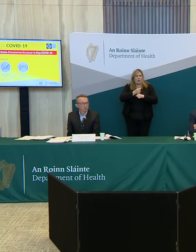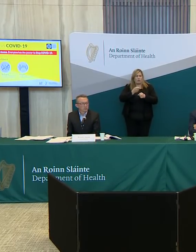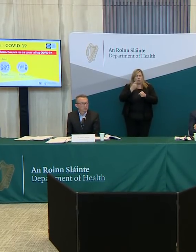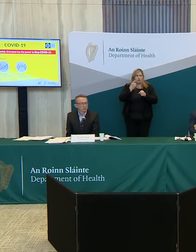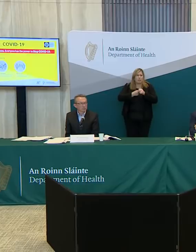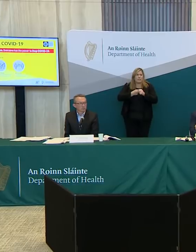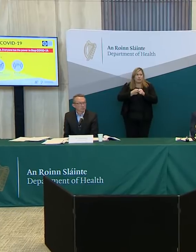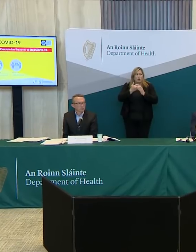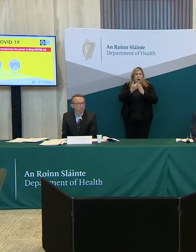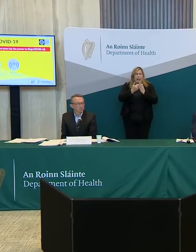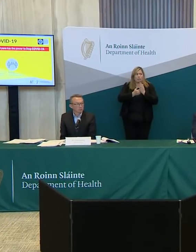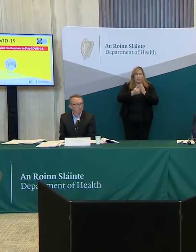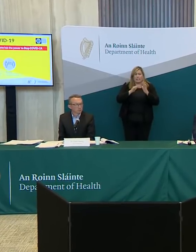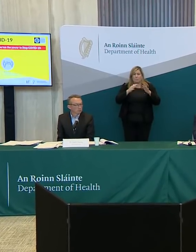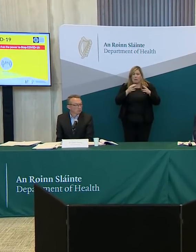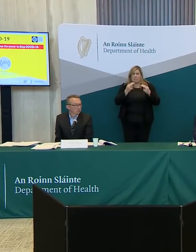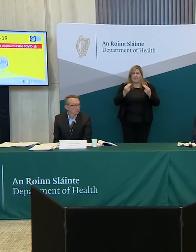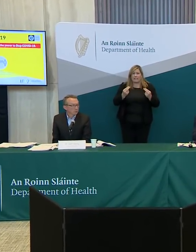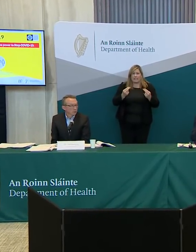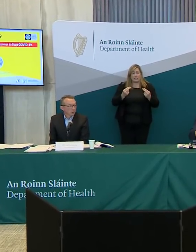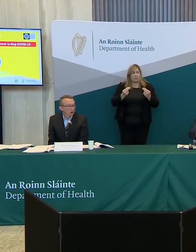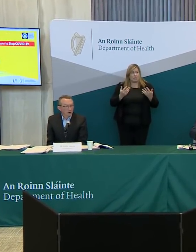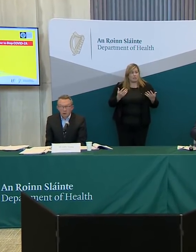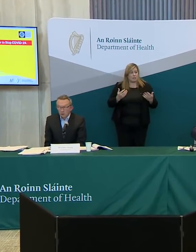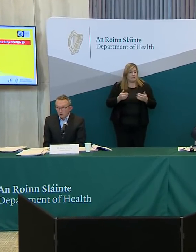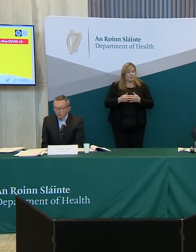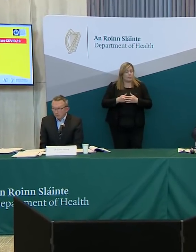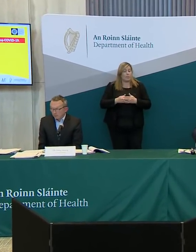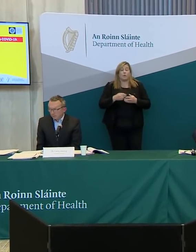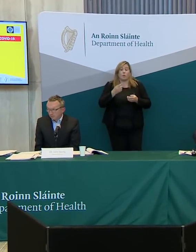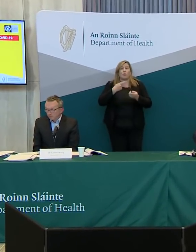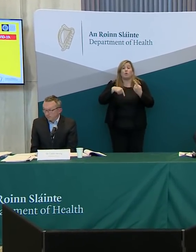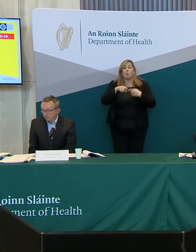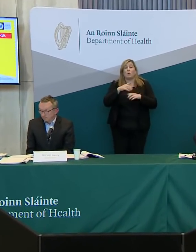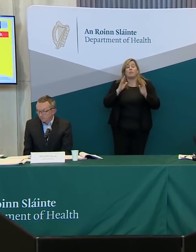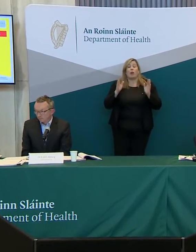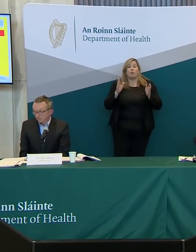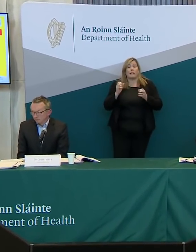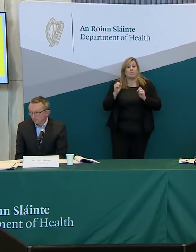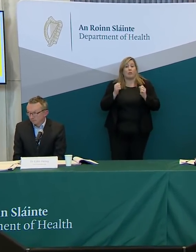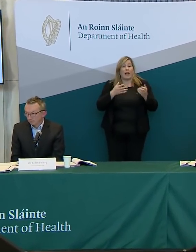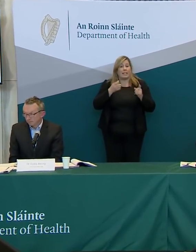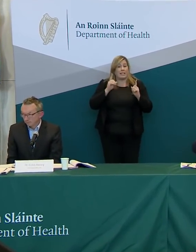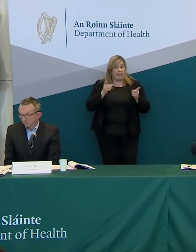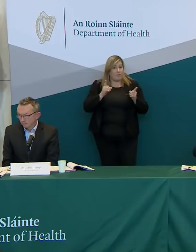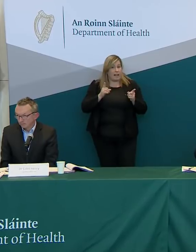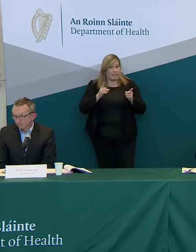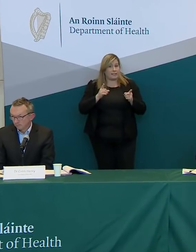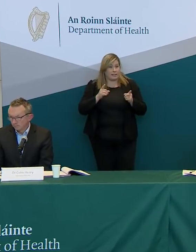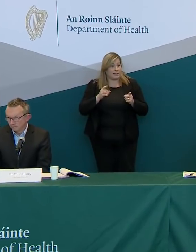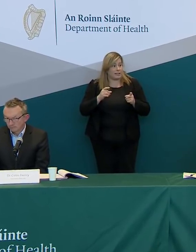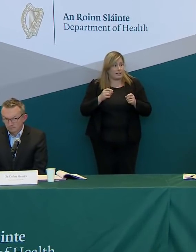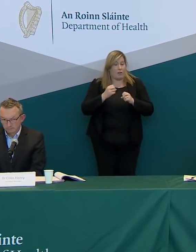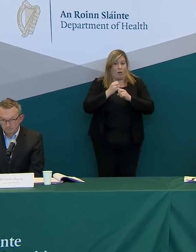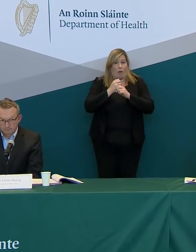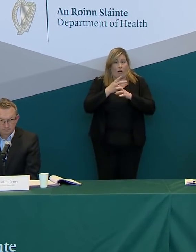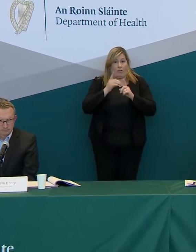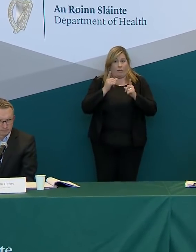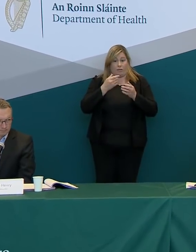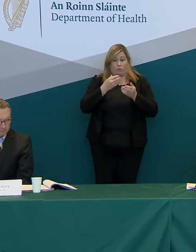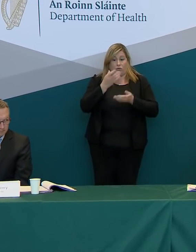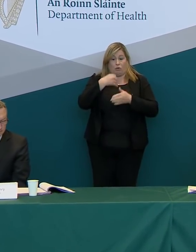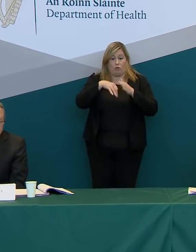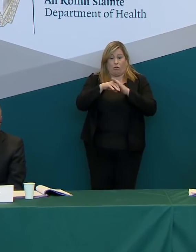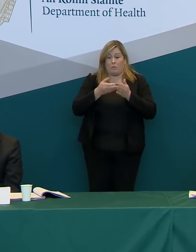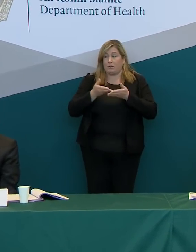If I could ask you that question first, please. Sure. So we've already provided advice as part of the advice we've provided to government